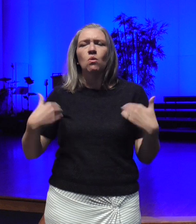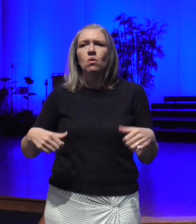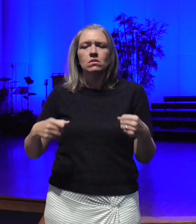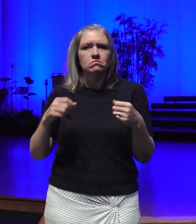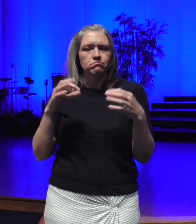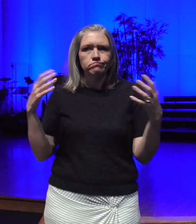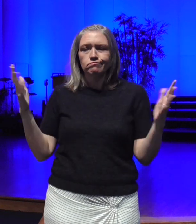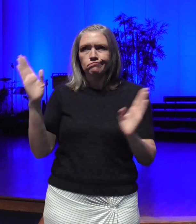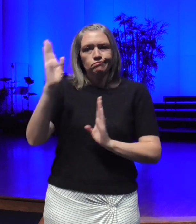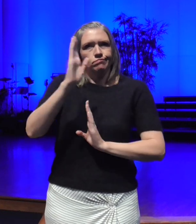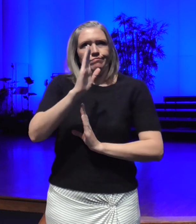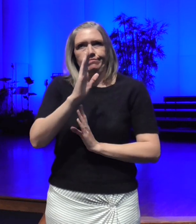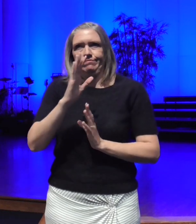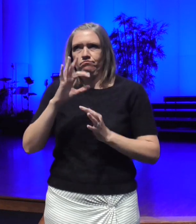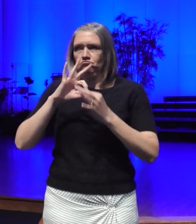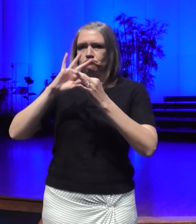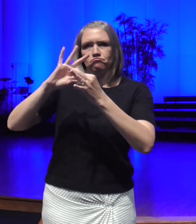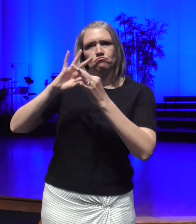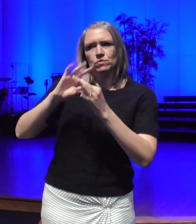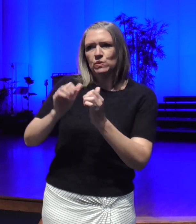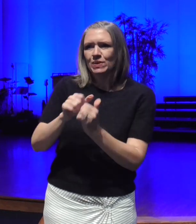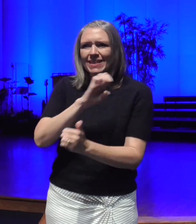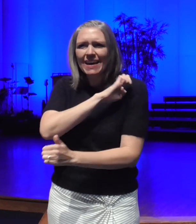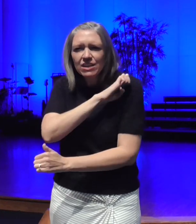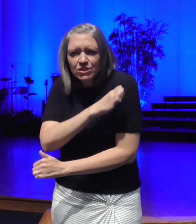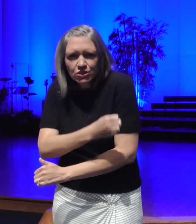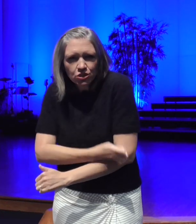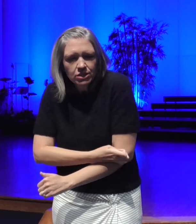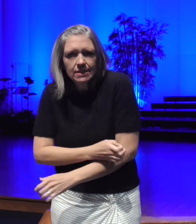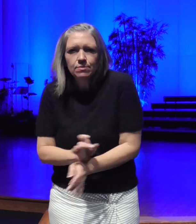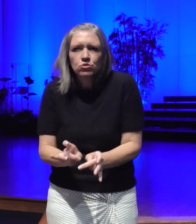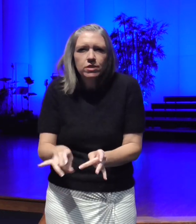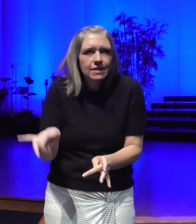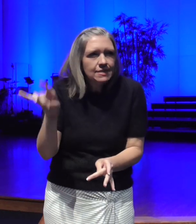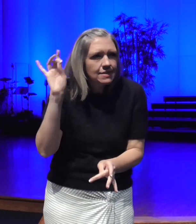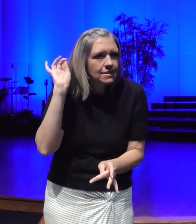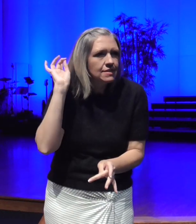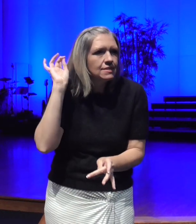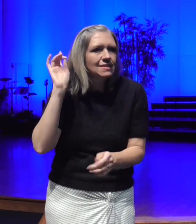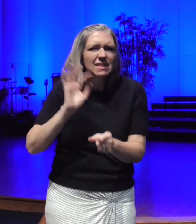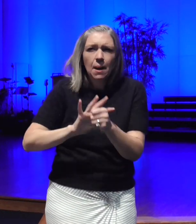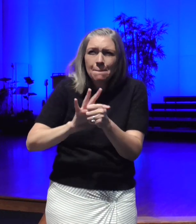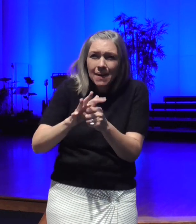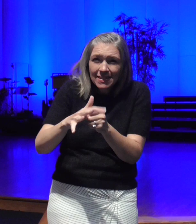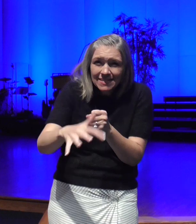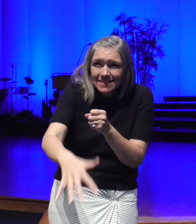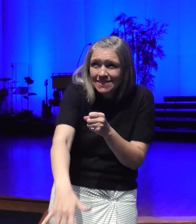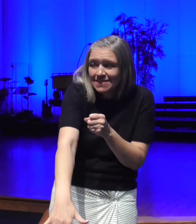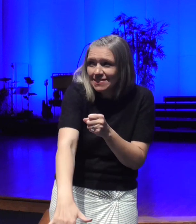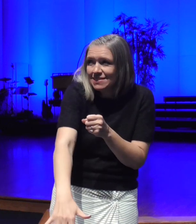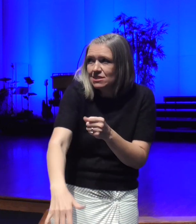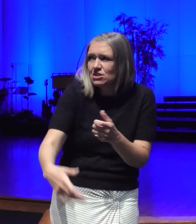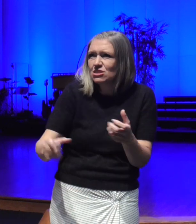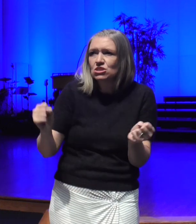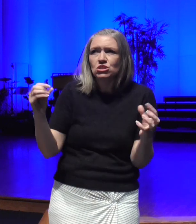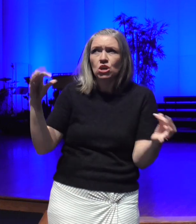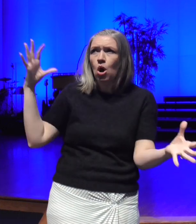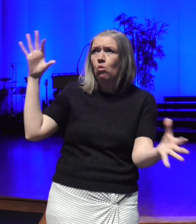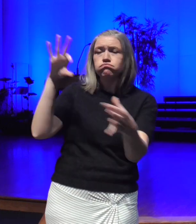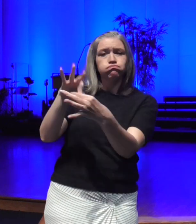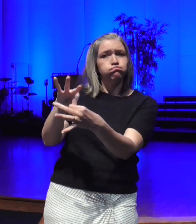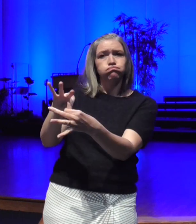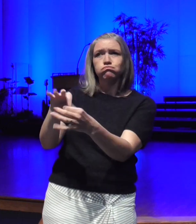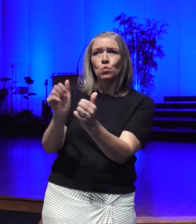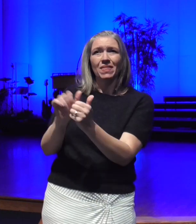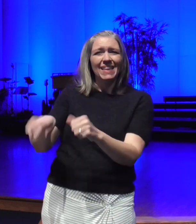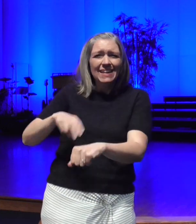tune with the energy and the presence and the abundance that is